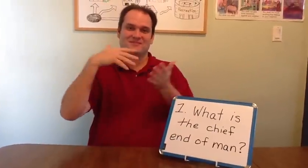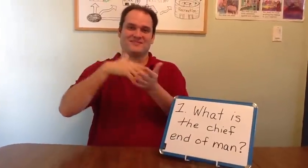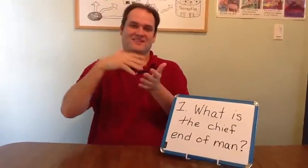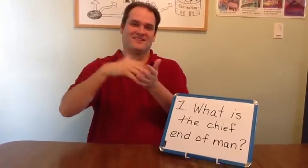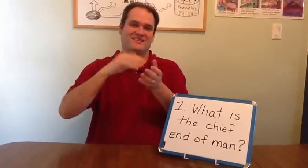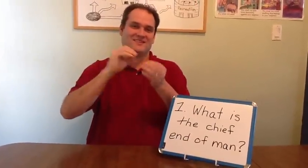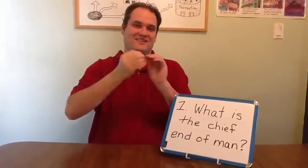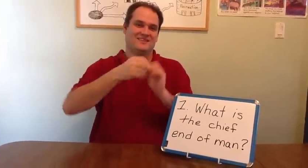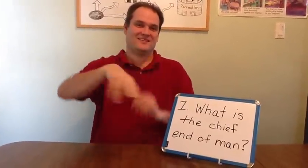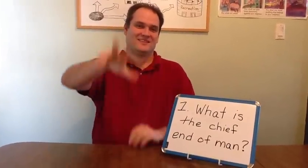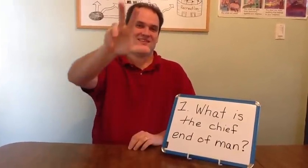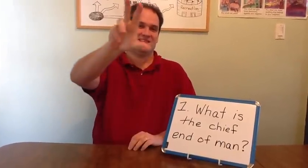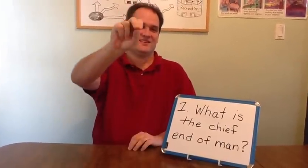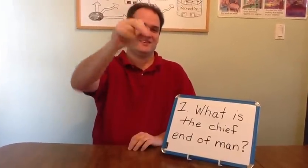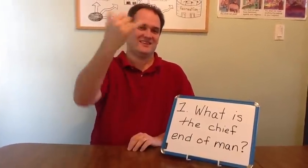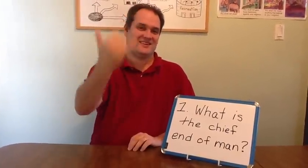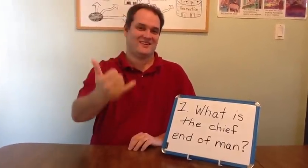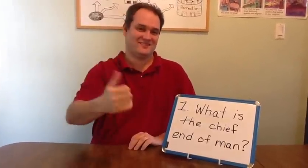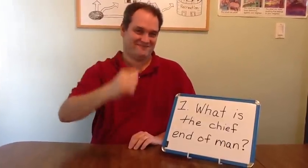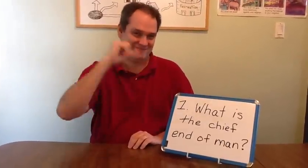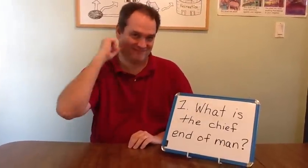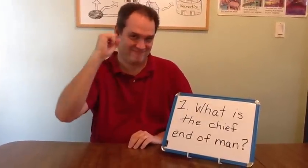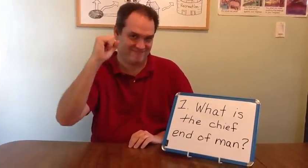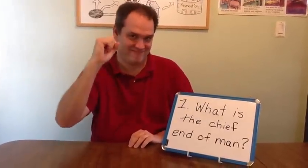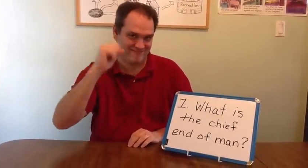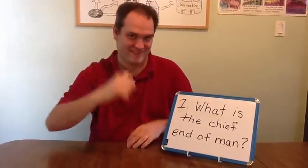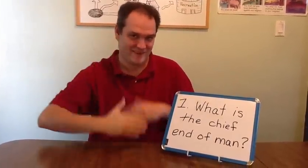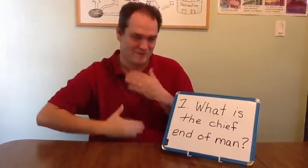Hello, everyone. Deaf Bible study, lesson number 30.